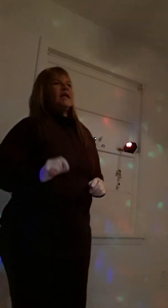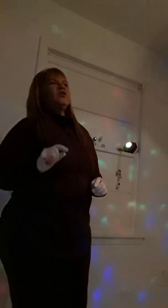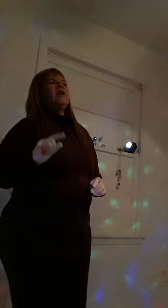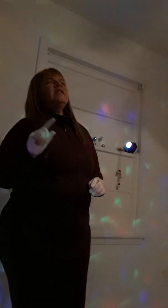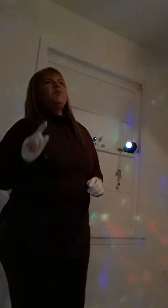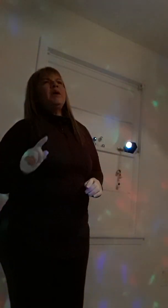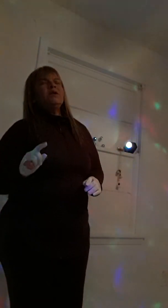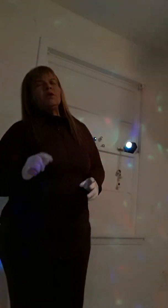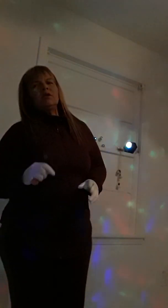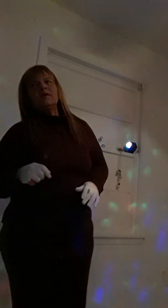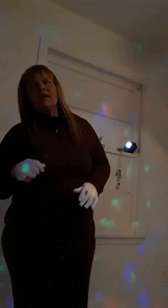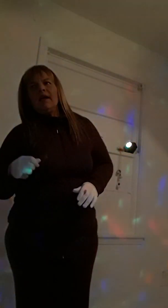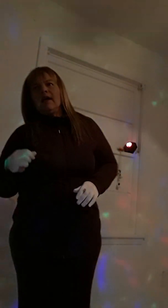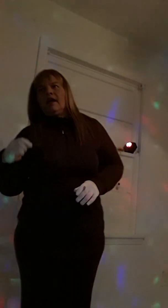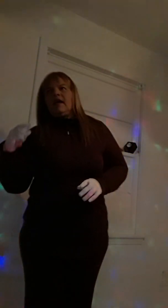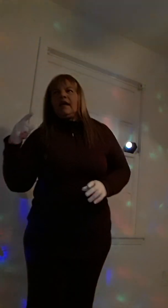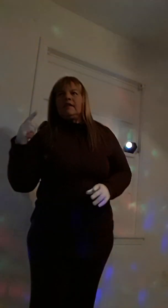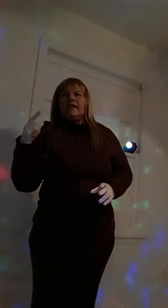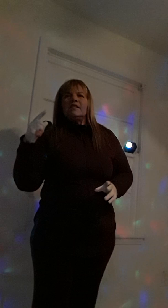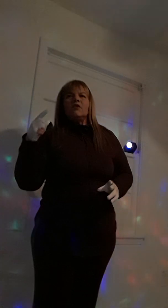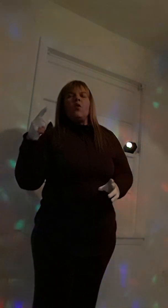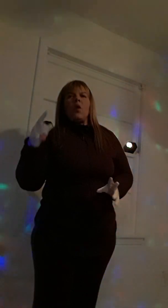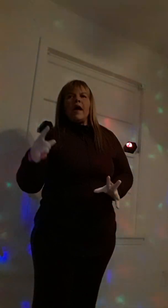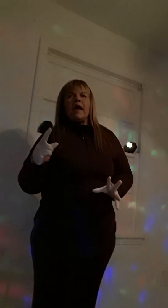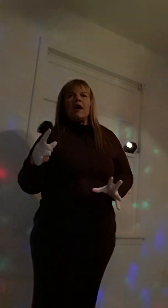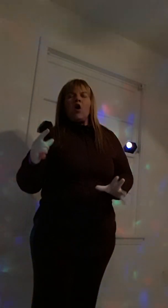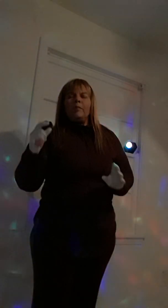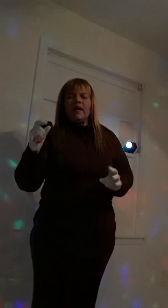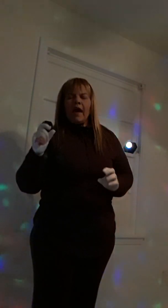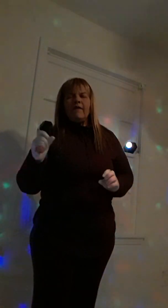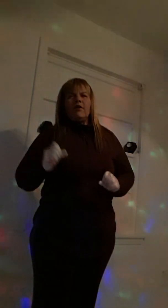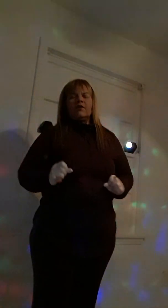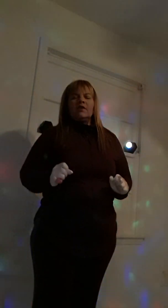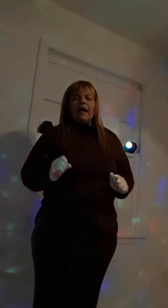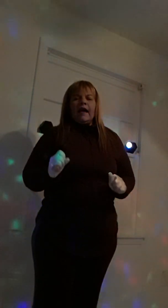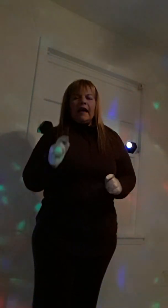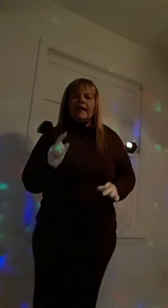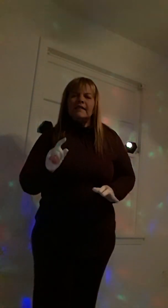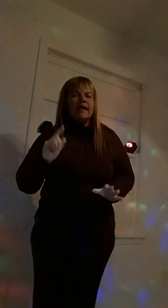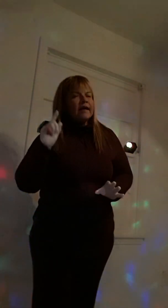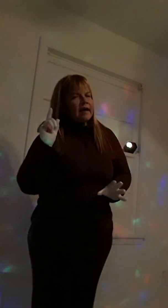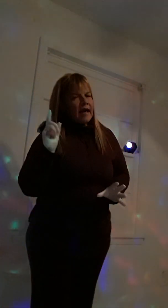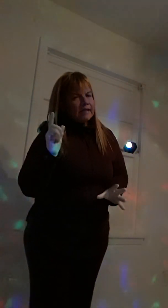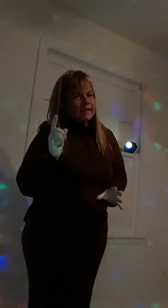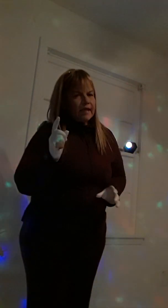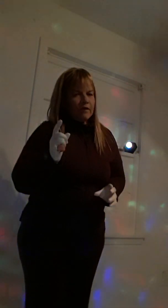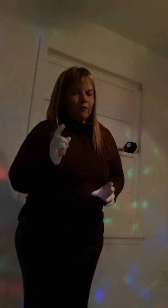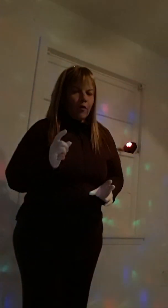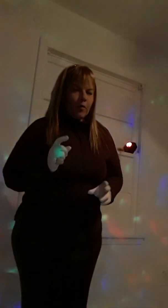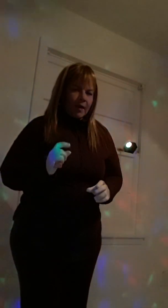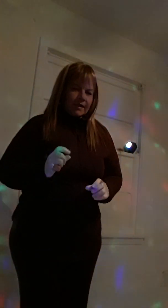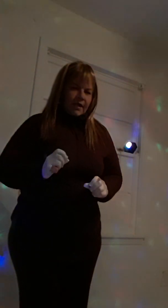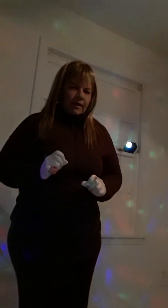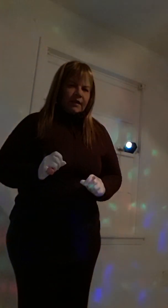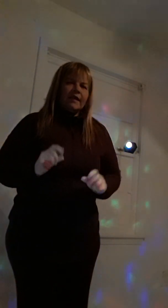son expertos in this way of behaviors, en esta clase de formas